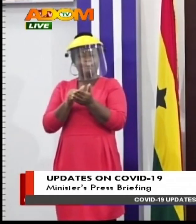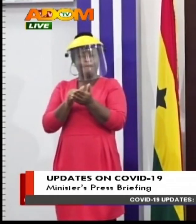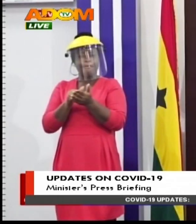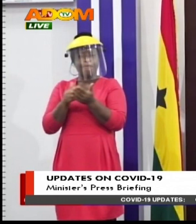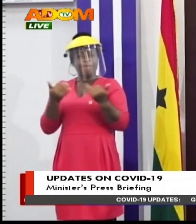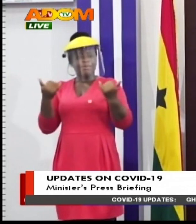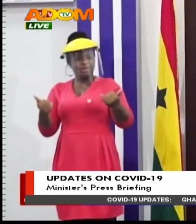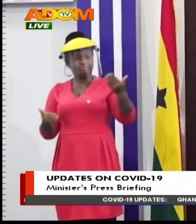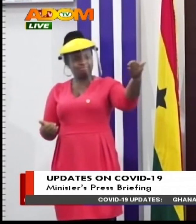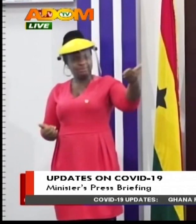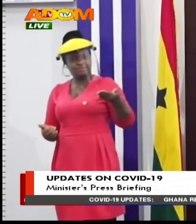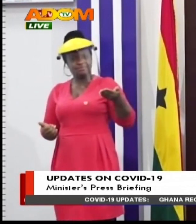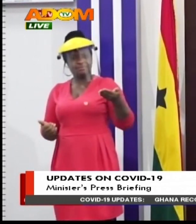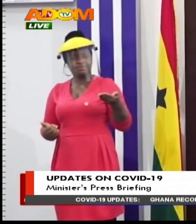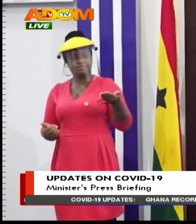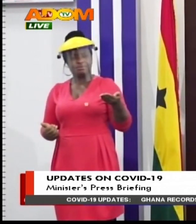I invite